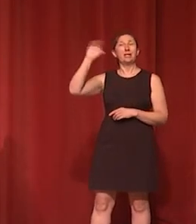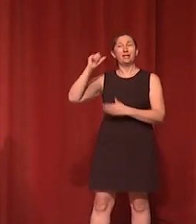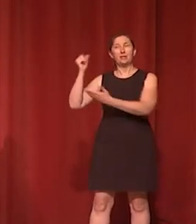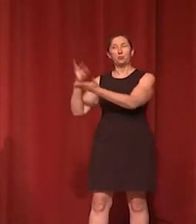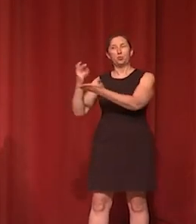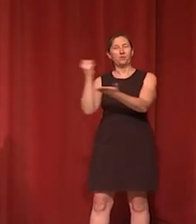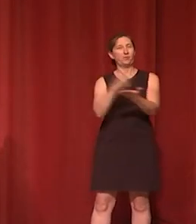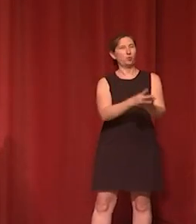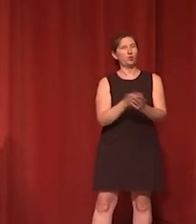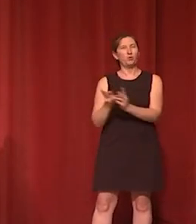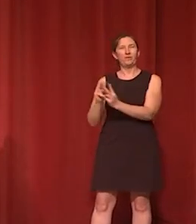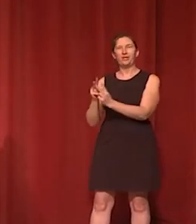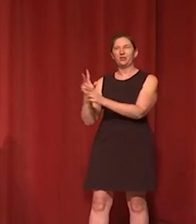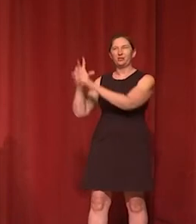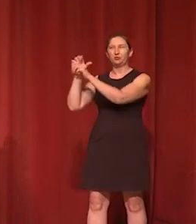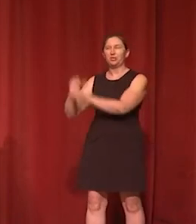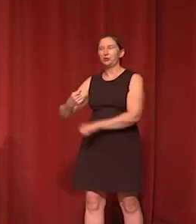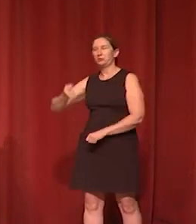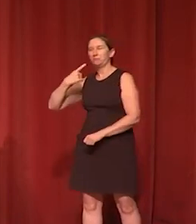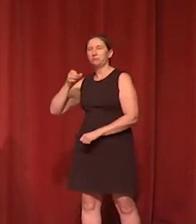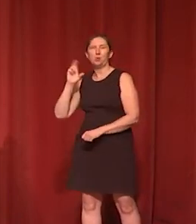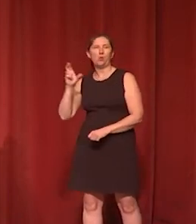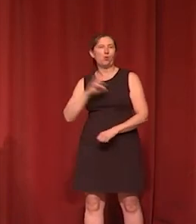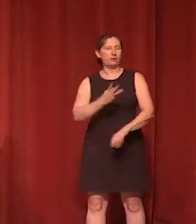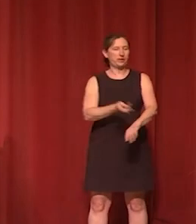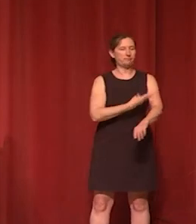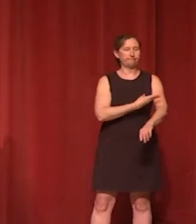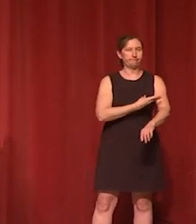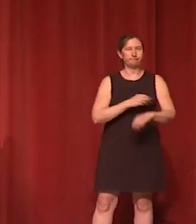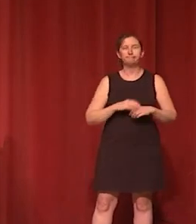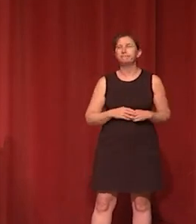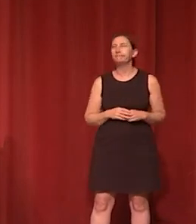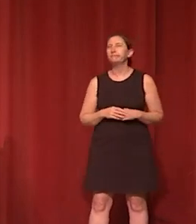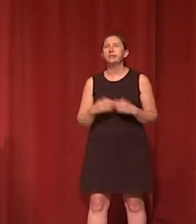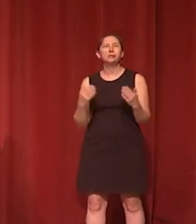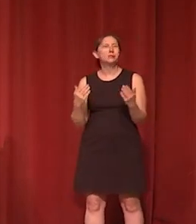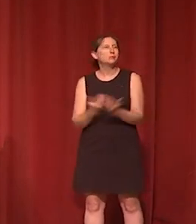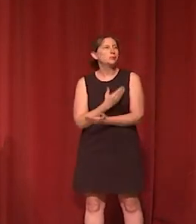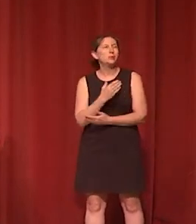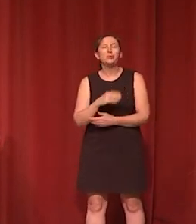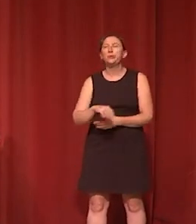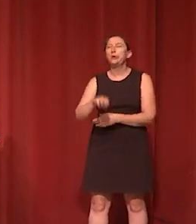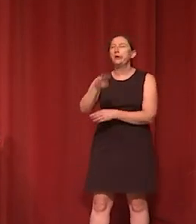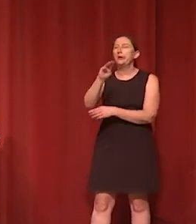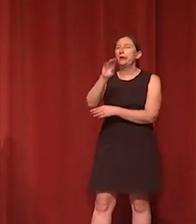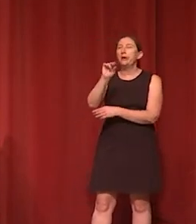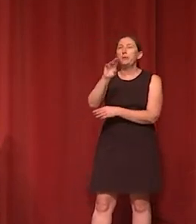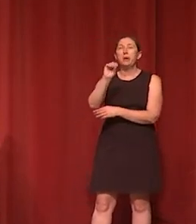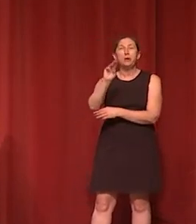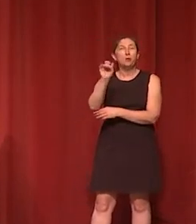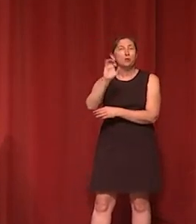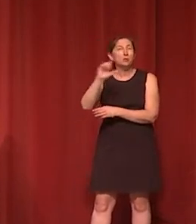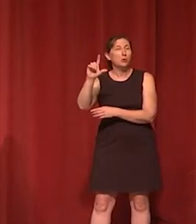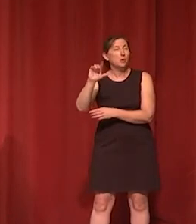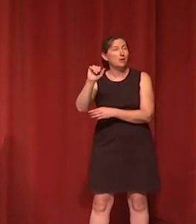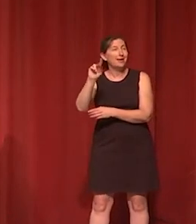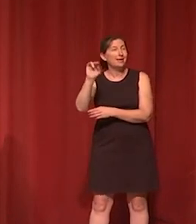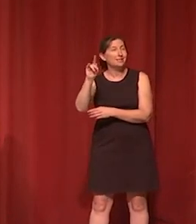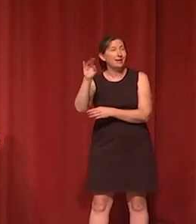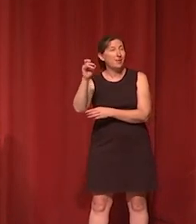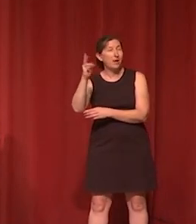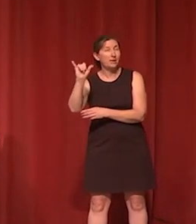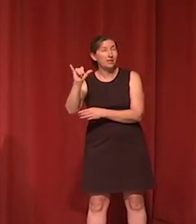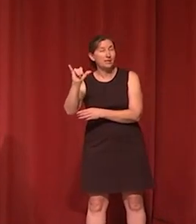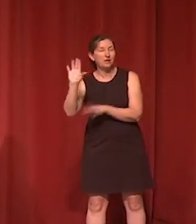approvals. So a lot of these newer agents, the monoclonal antibodies, gene therapies, others are moving through the biological pathways. There's